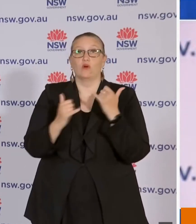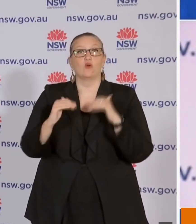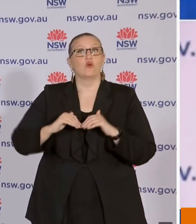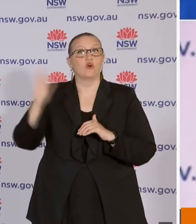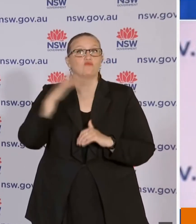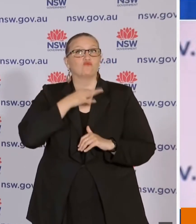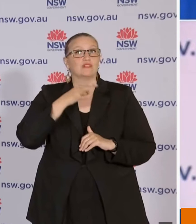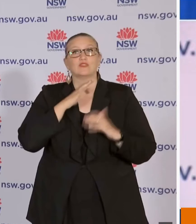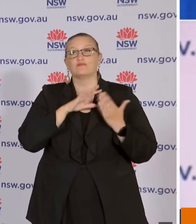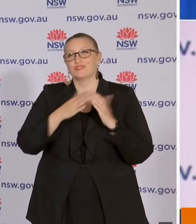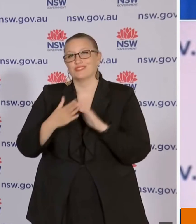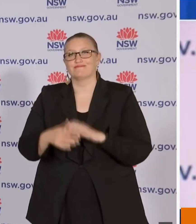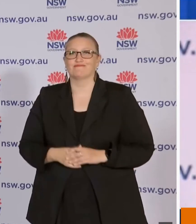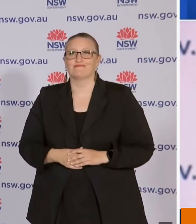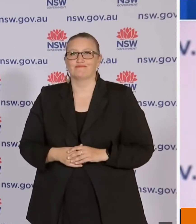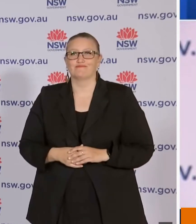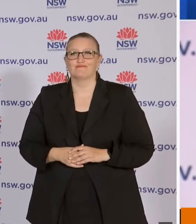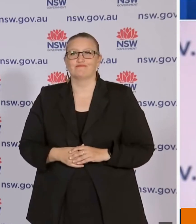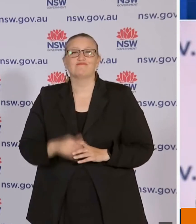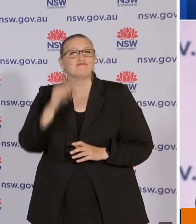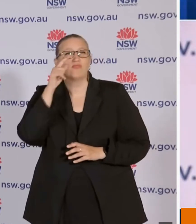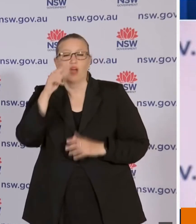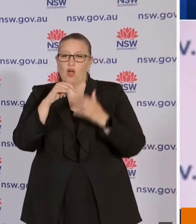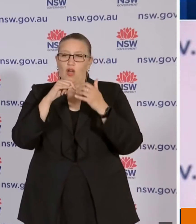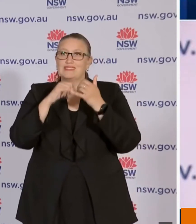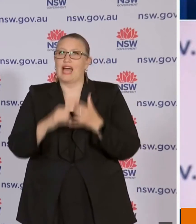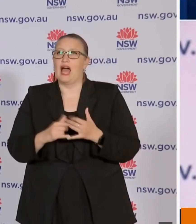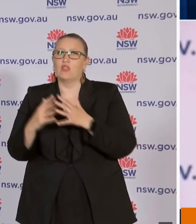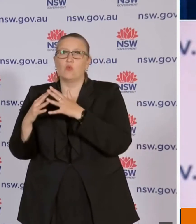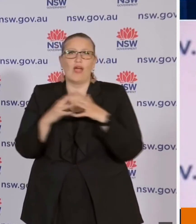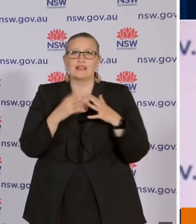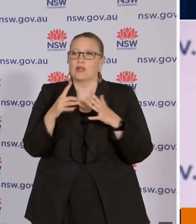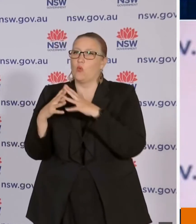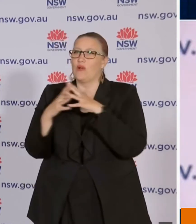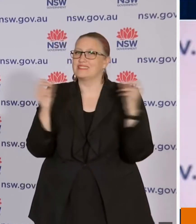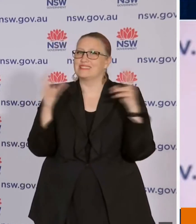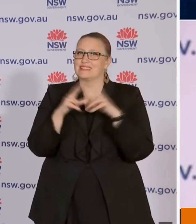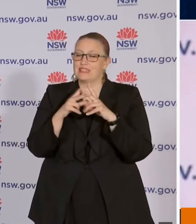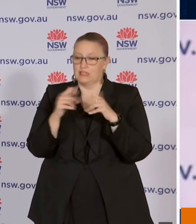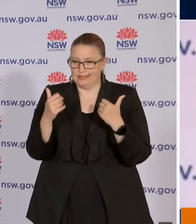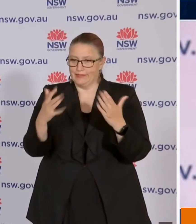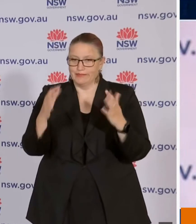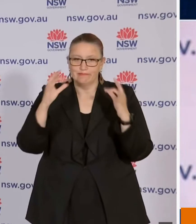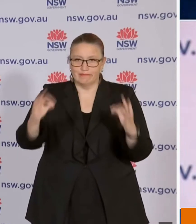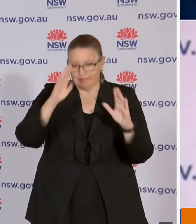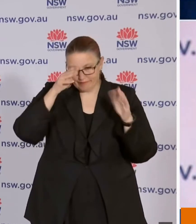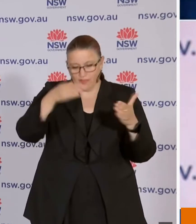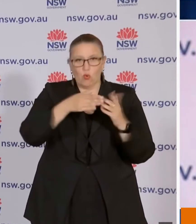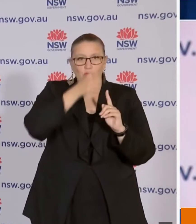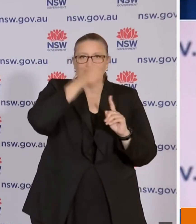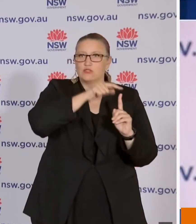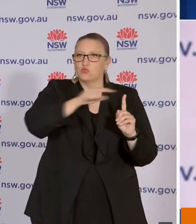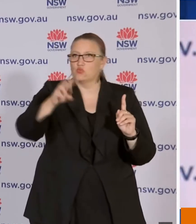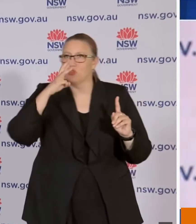workforces in southwestern and western Sydney, why we asked for extra doses in far western New South Wales to support our Indigenous communities.